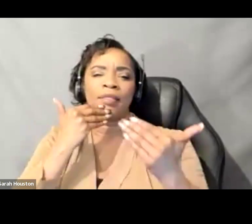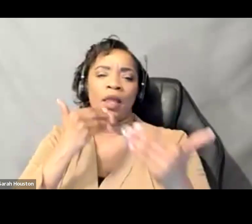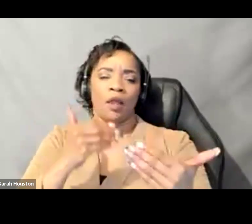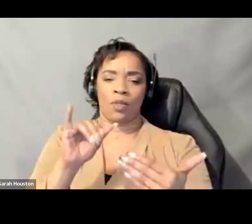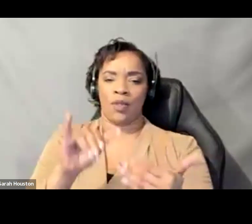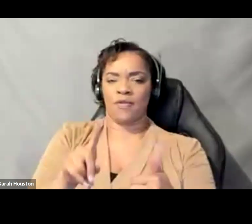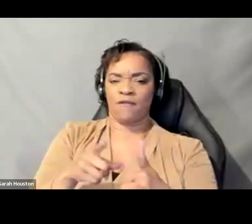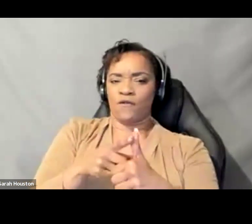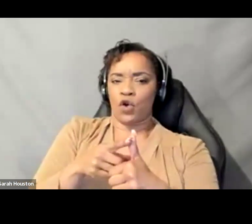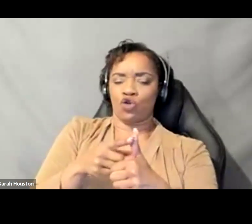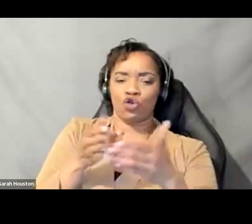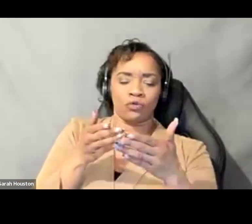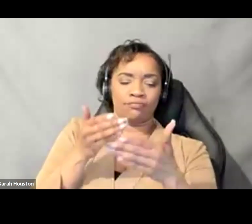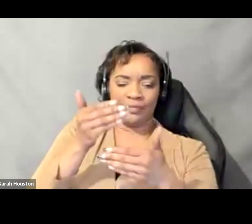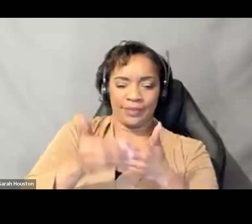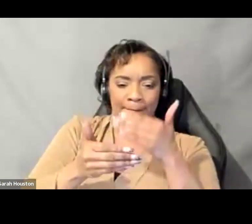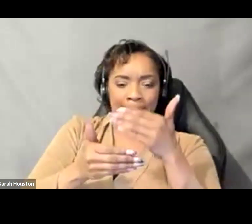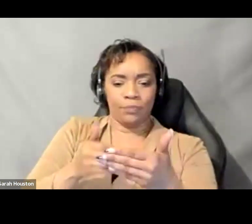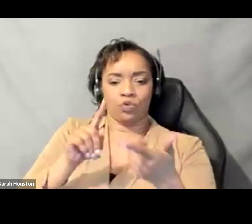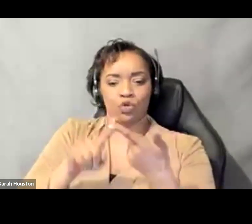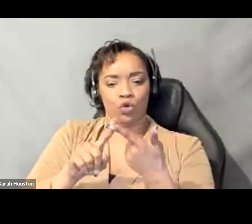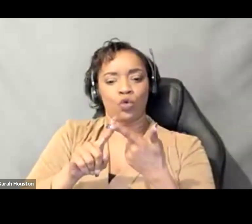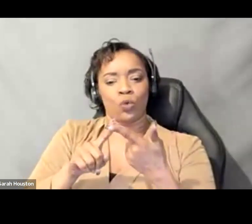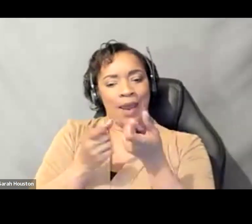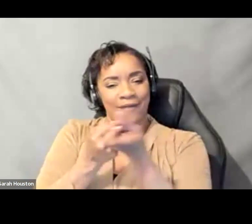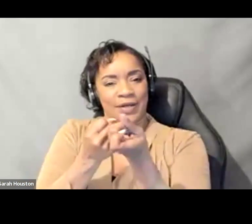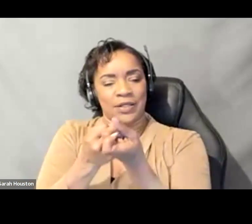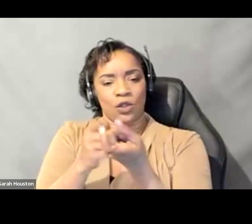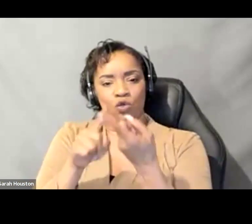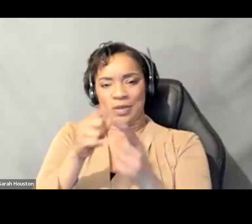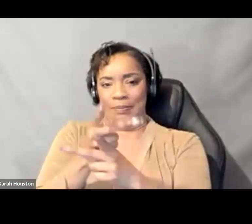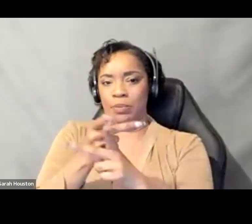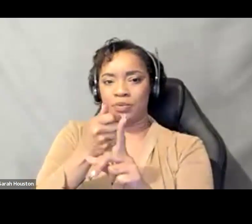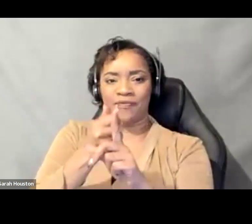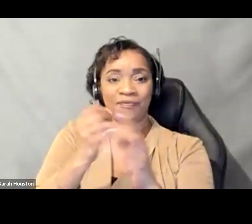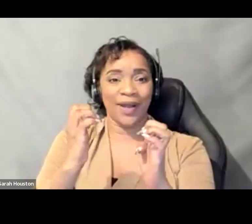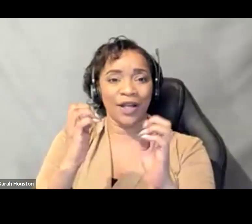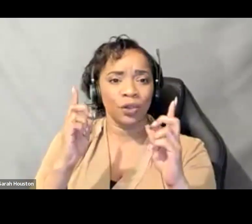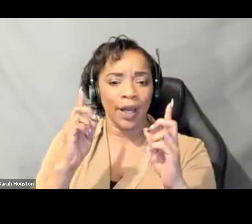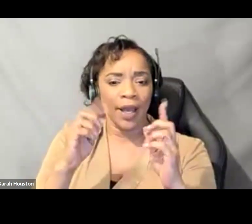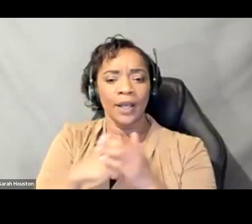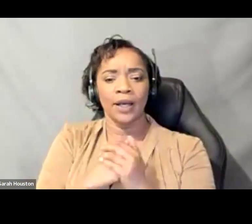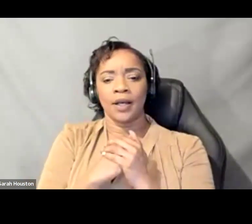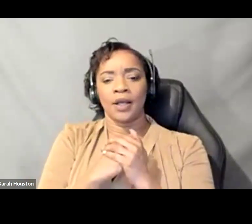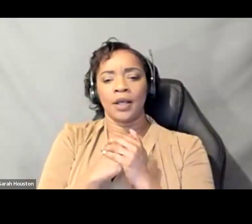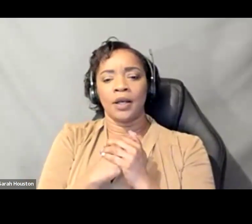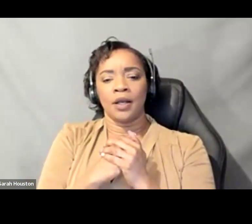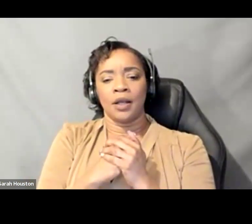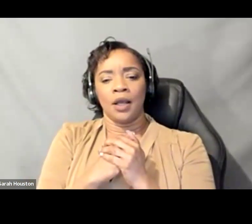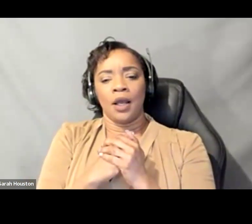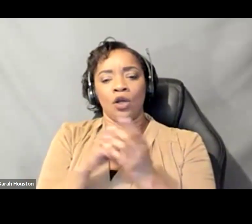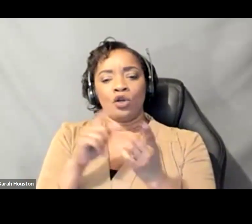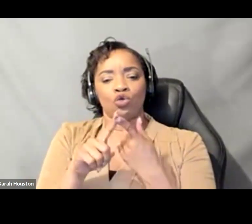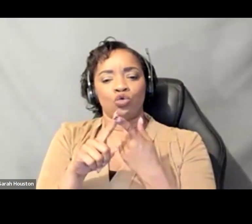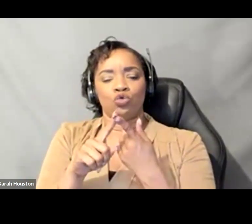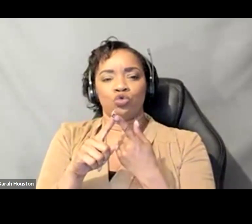educated, keeping on and pressing our representatives in Congress